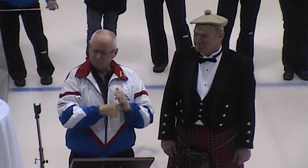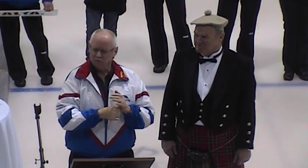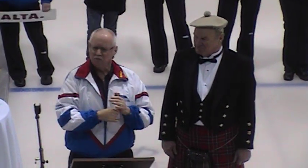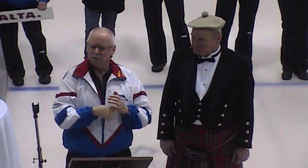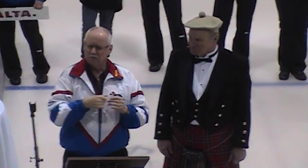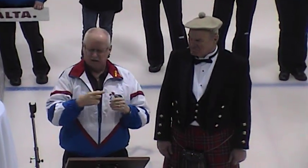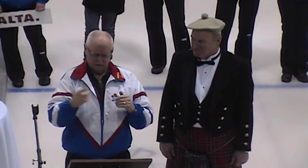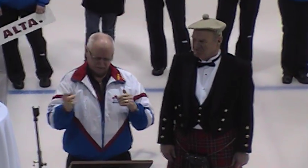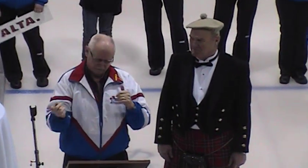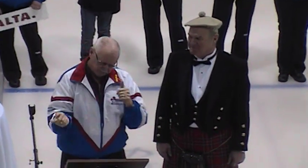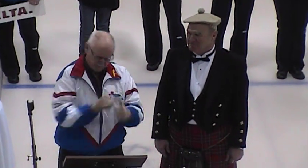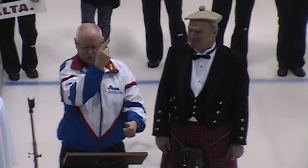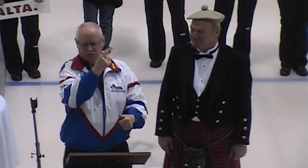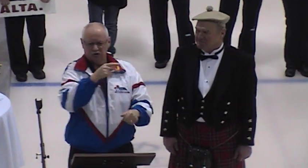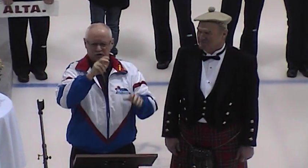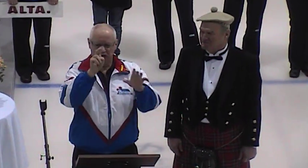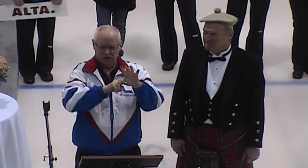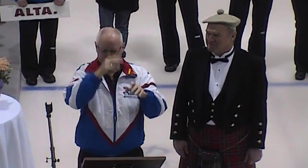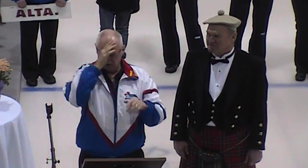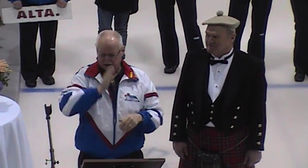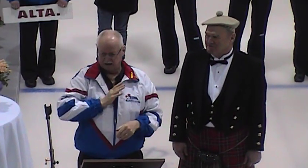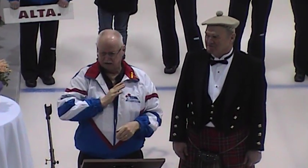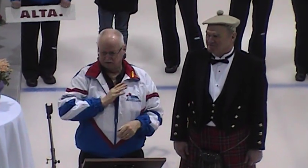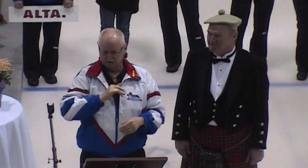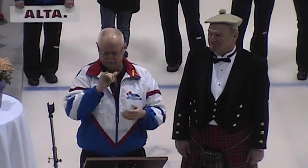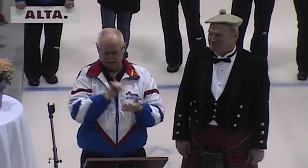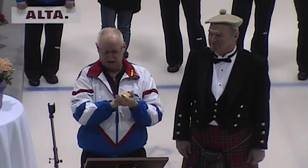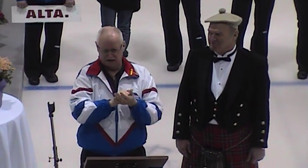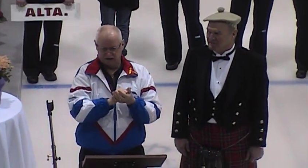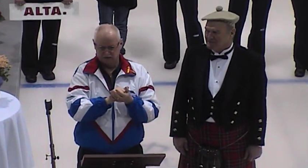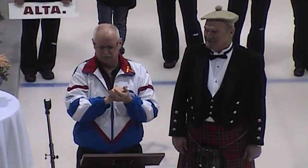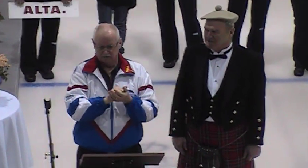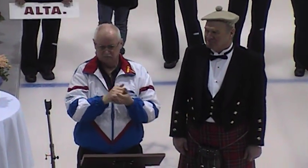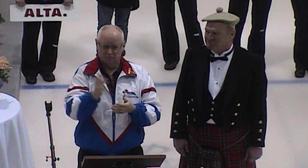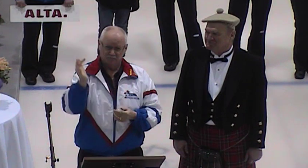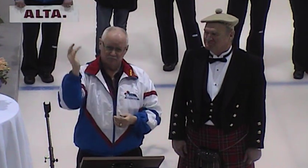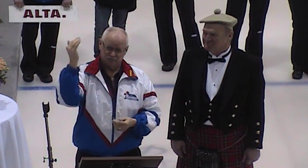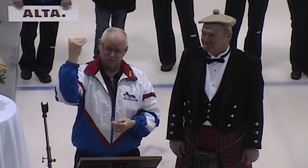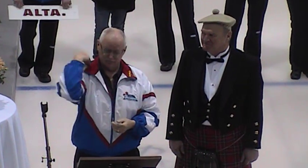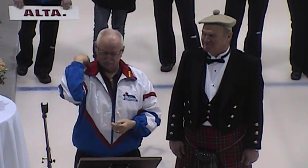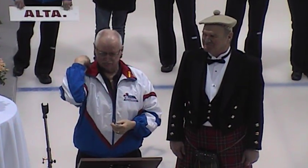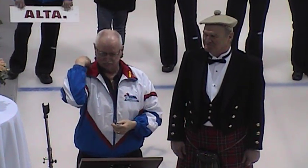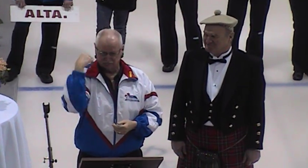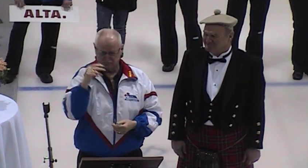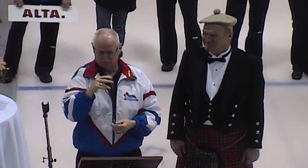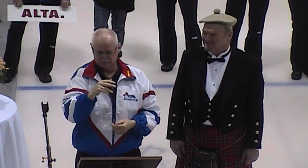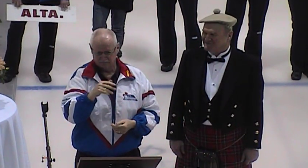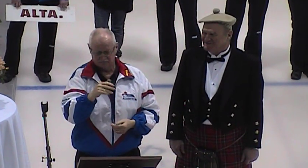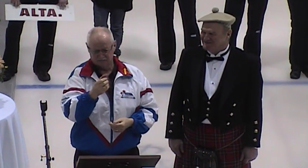But I think what's important for me is to recognize the legacy that the first chairperson back in